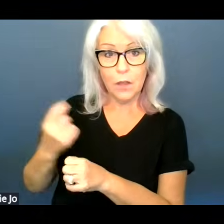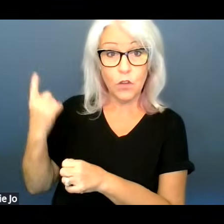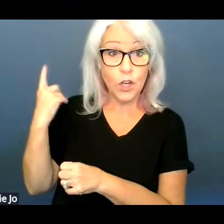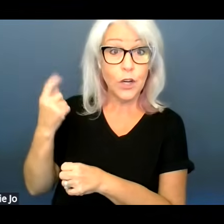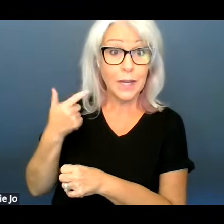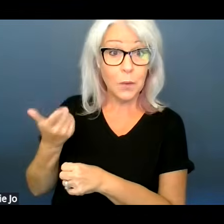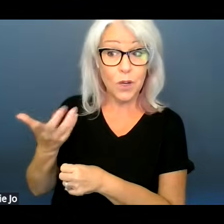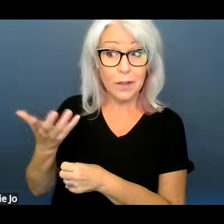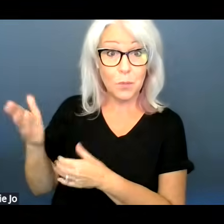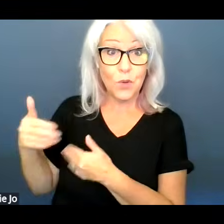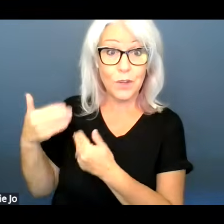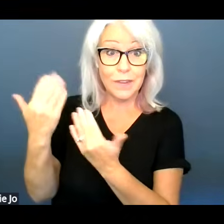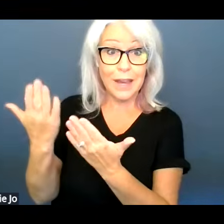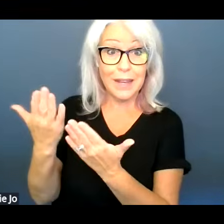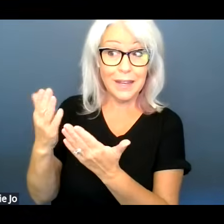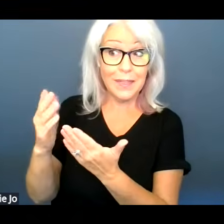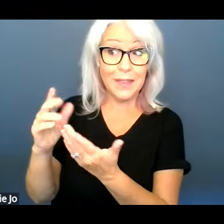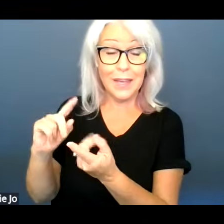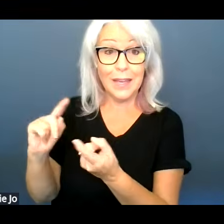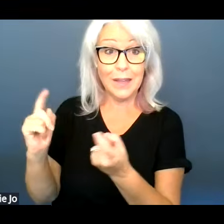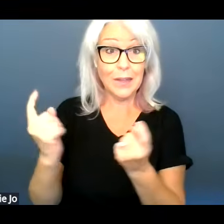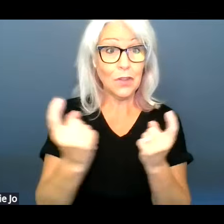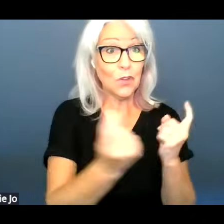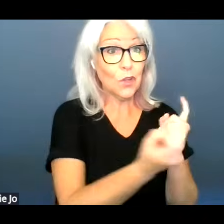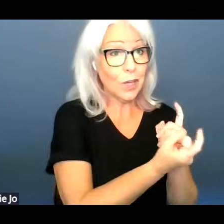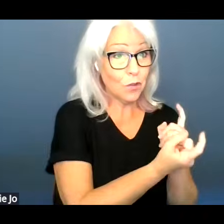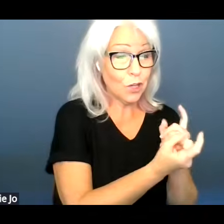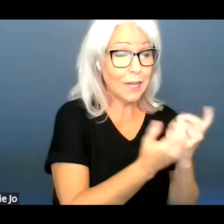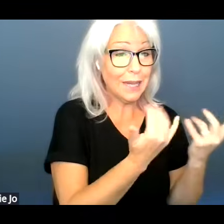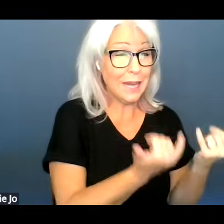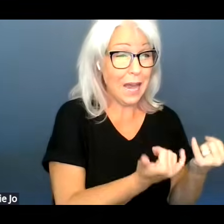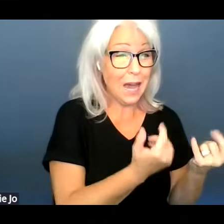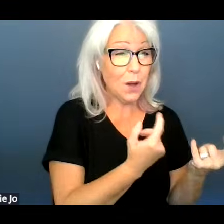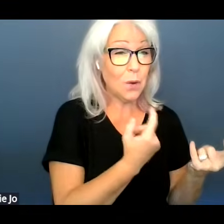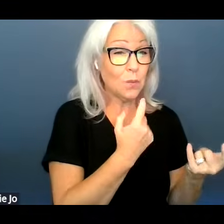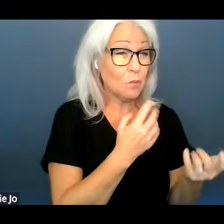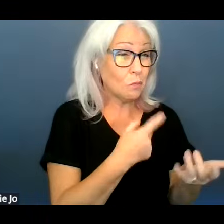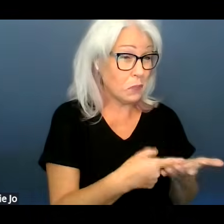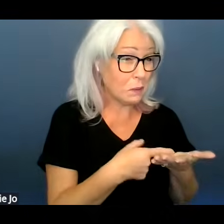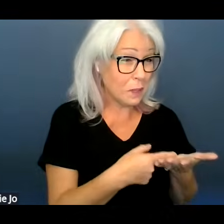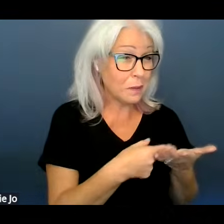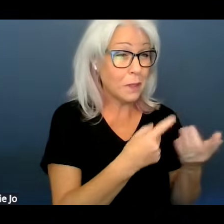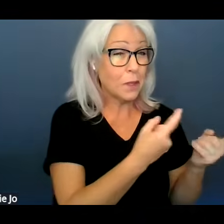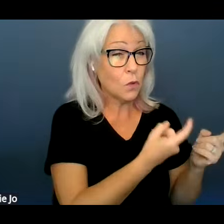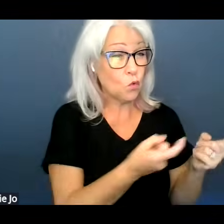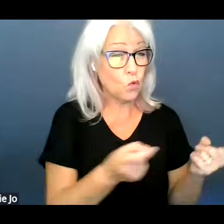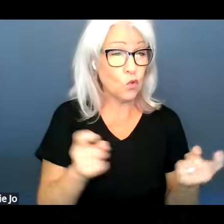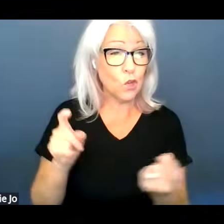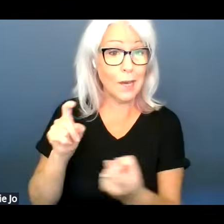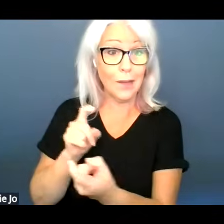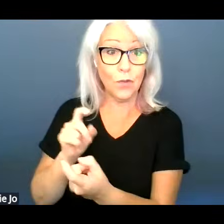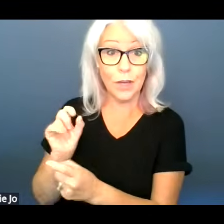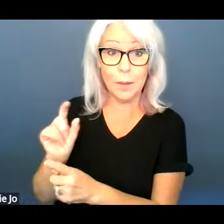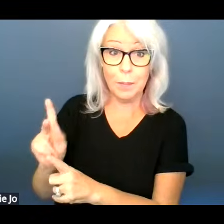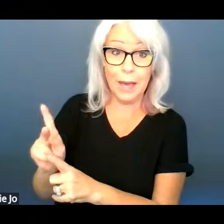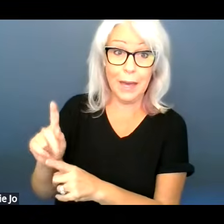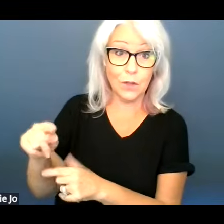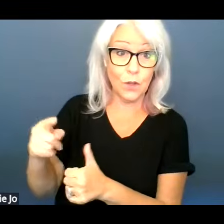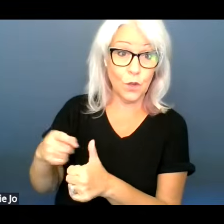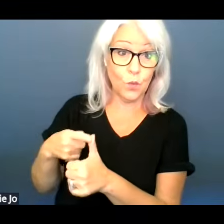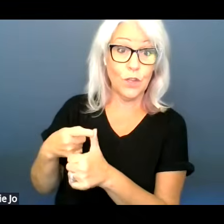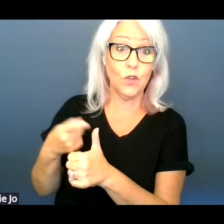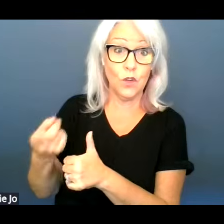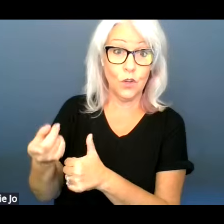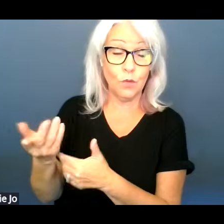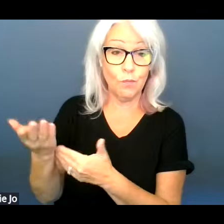switched it. we switched it. And now we're talking about switching it back. Well, I mean, it's an interesting point. again, Mr. Brady, if Yeah. I were, if,